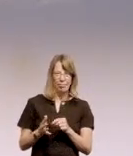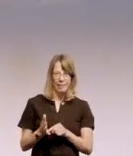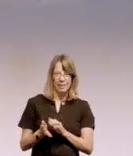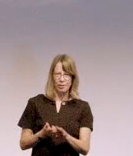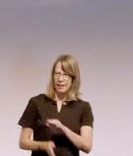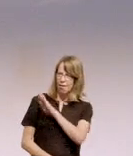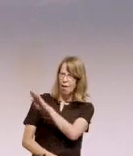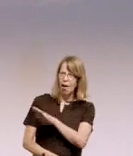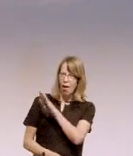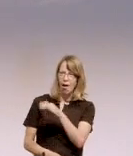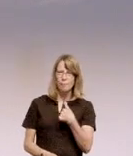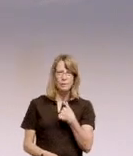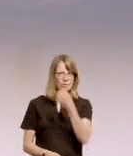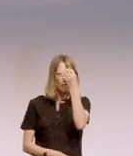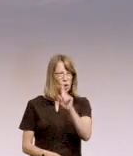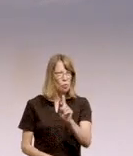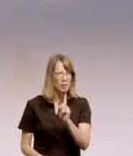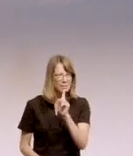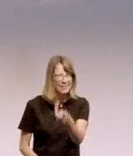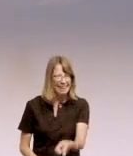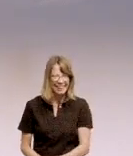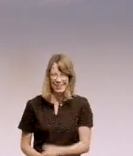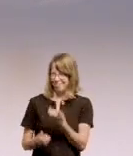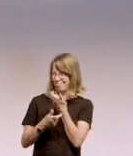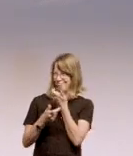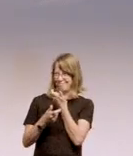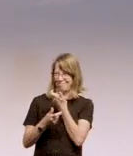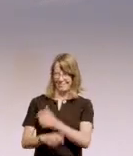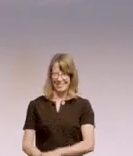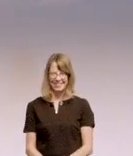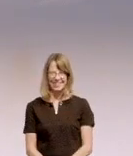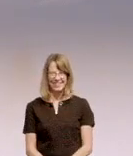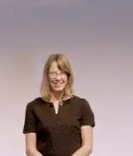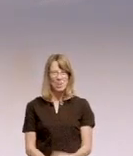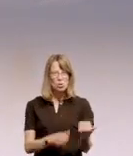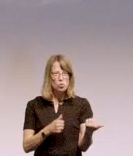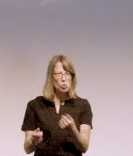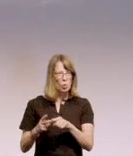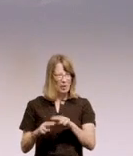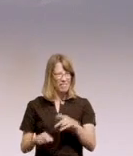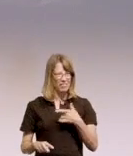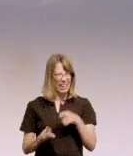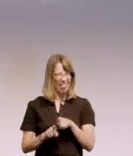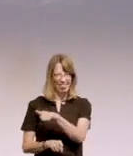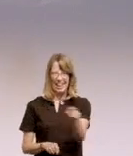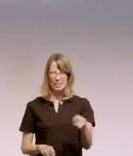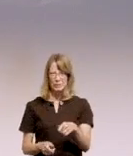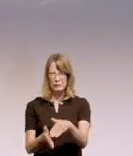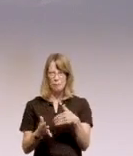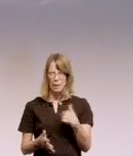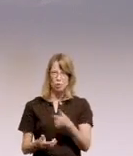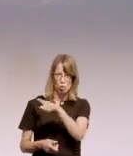on stage when I lose my place in my presentation. And it's great if you're all feeling that way, because it means you'll be great